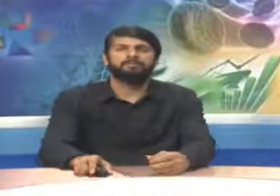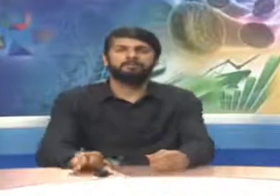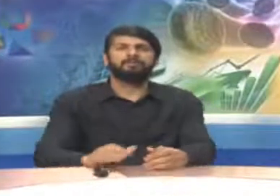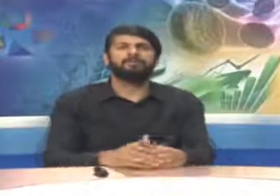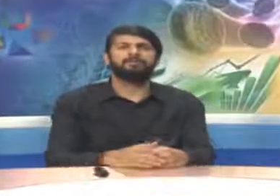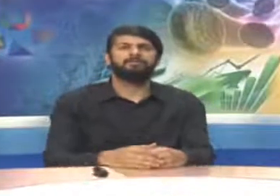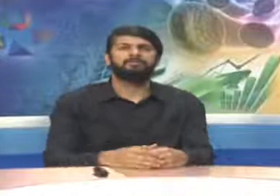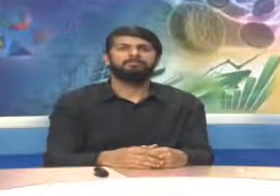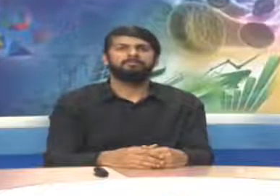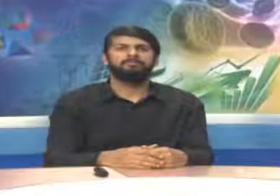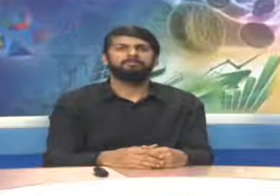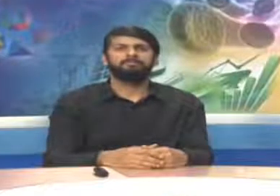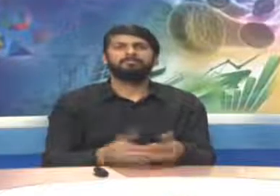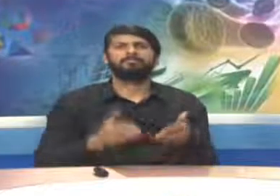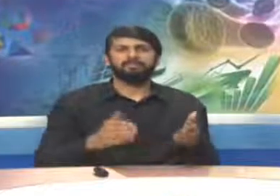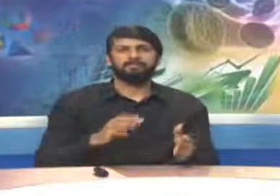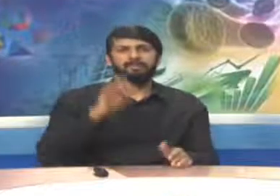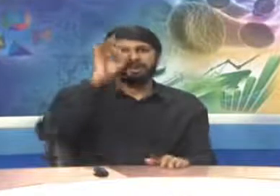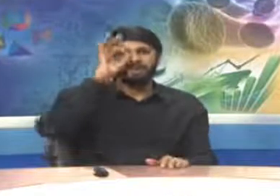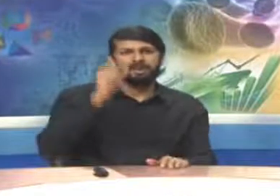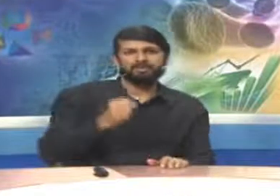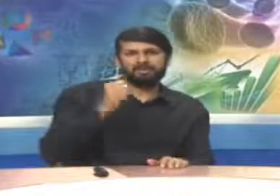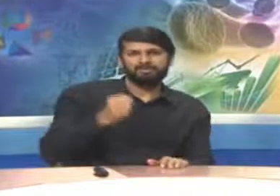The next topic is